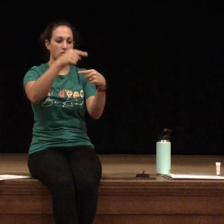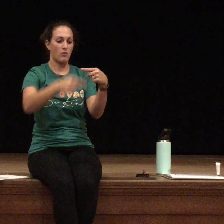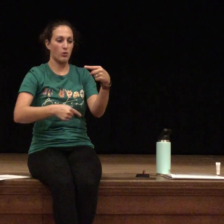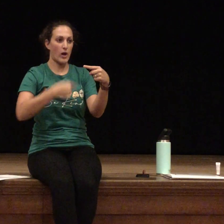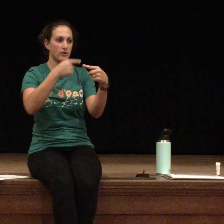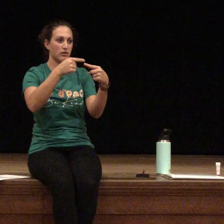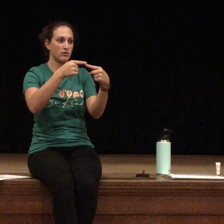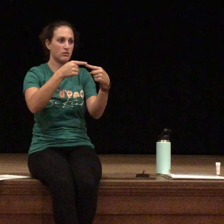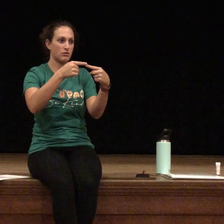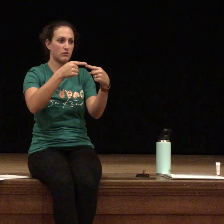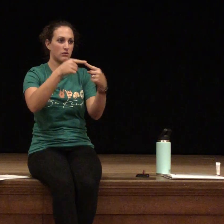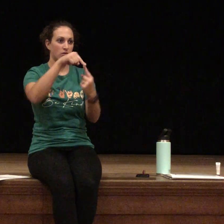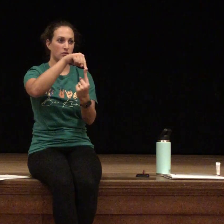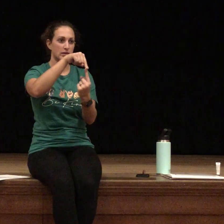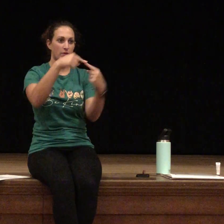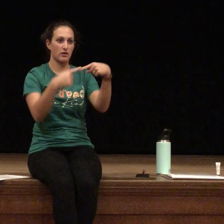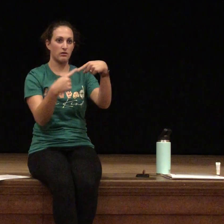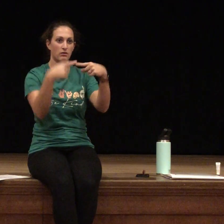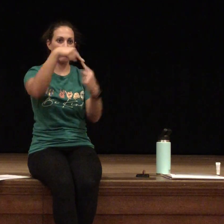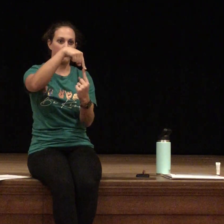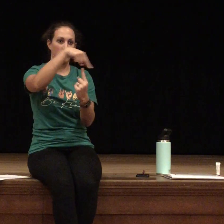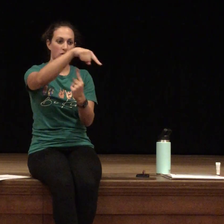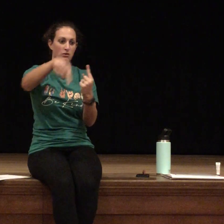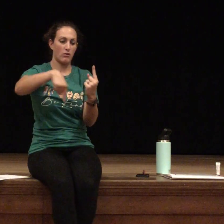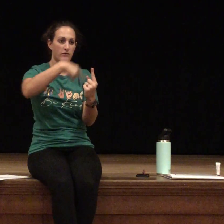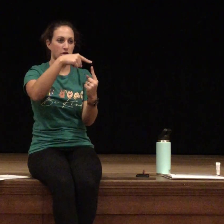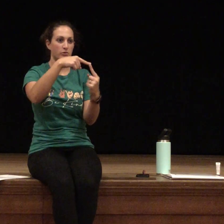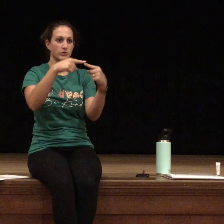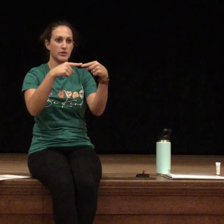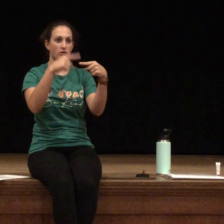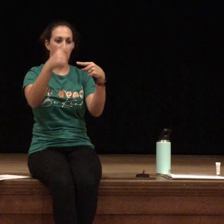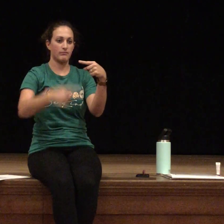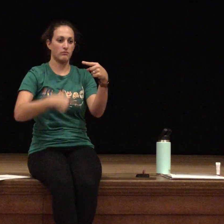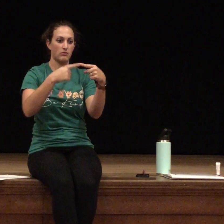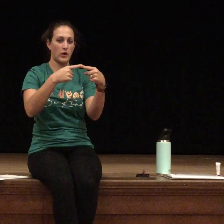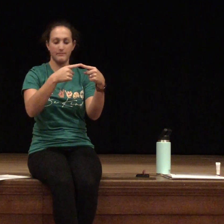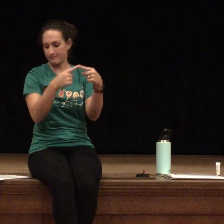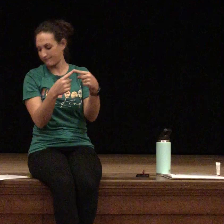or when. Doesn't matter. Whatever's comfortable to you. When.